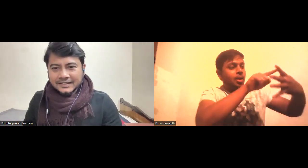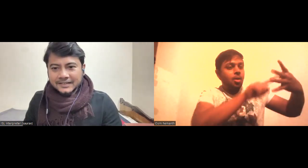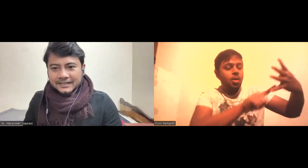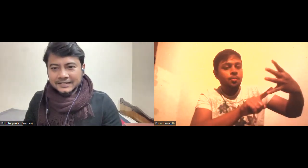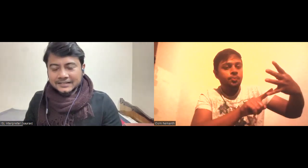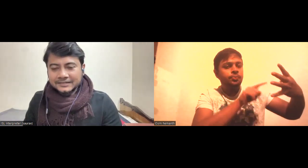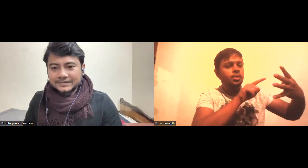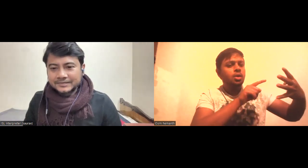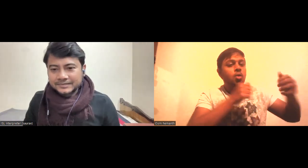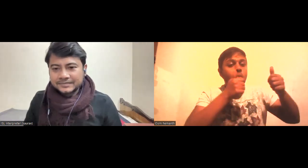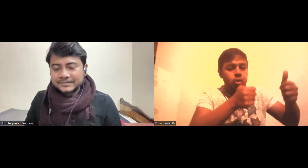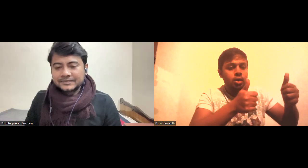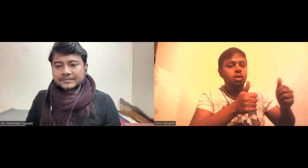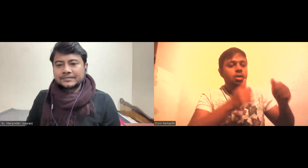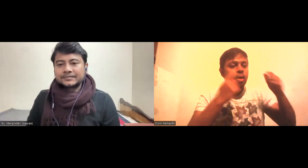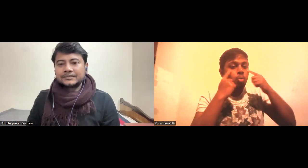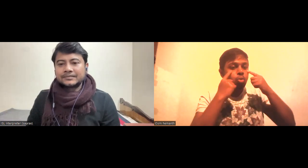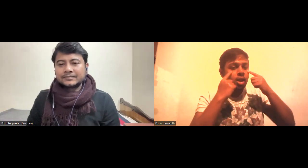Yes, yes, Mataji.